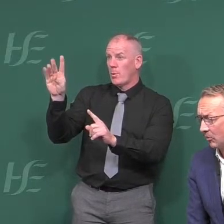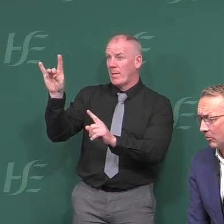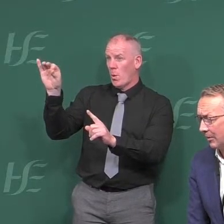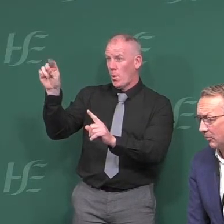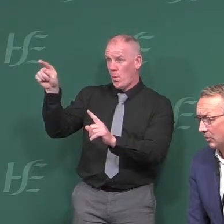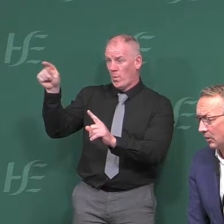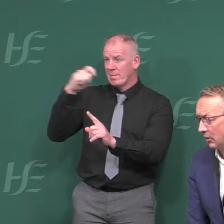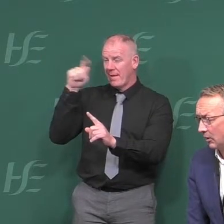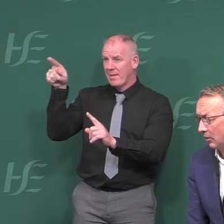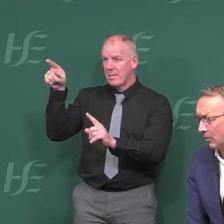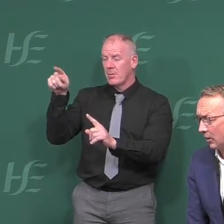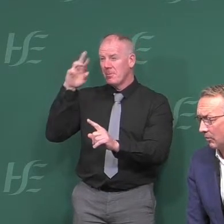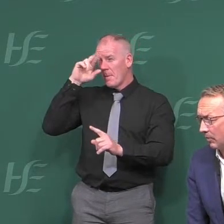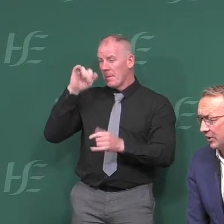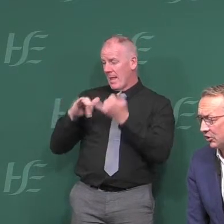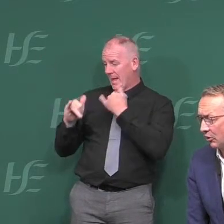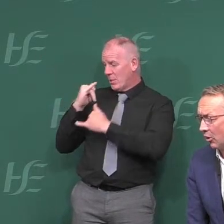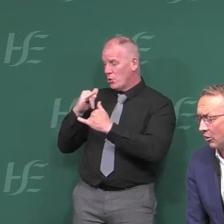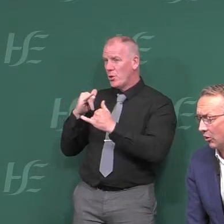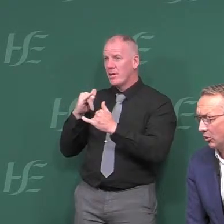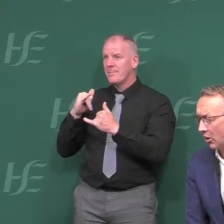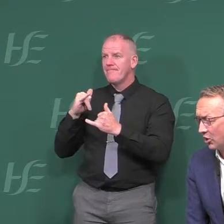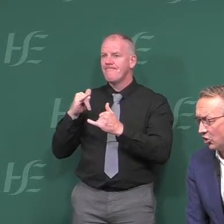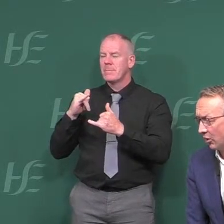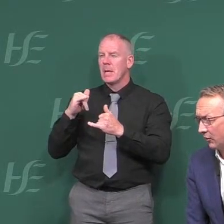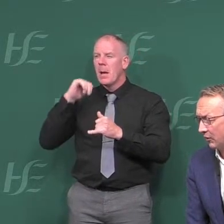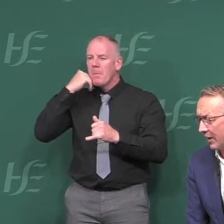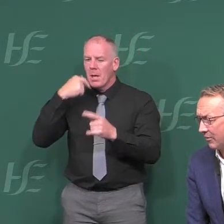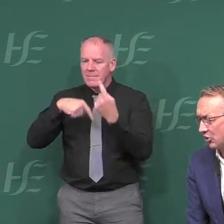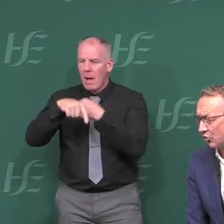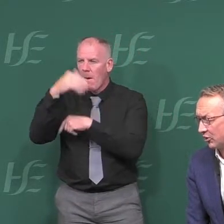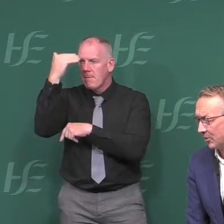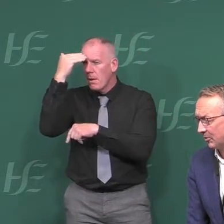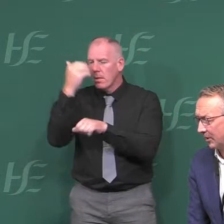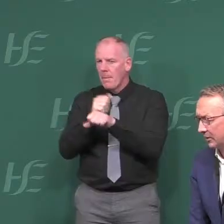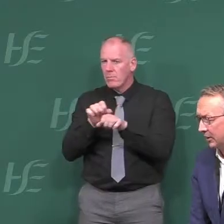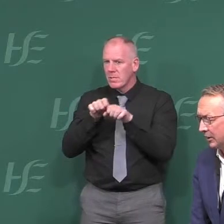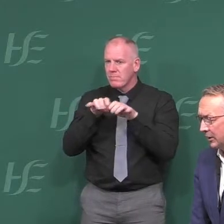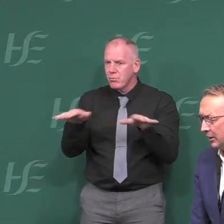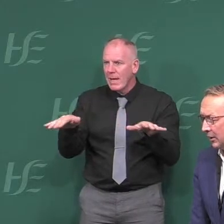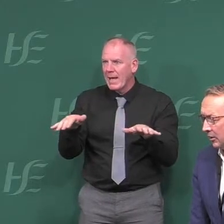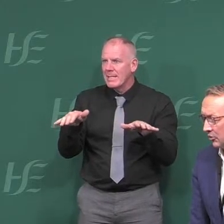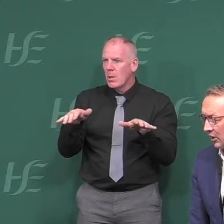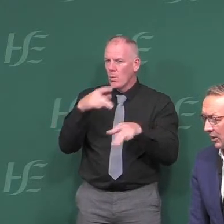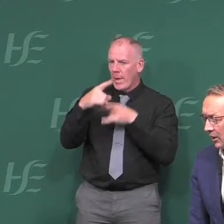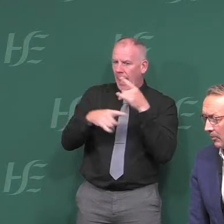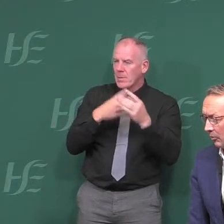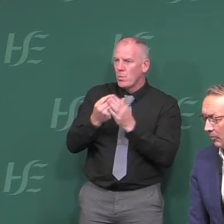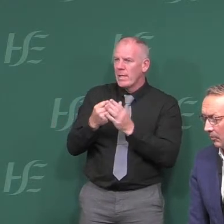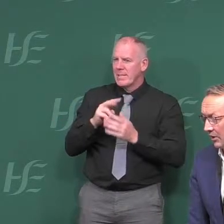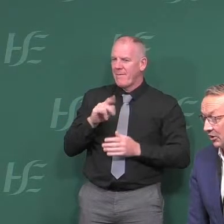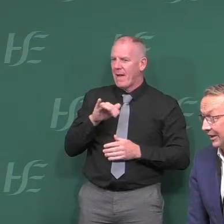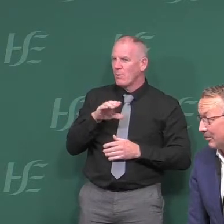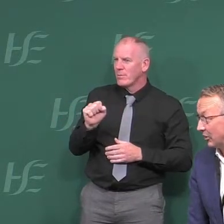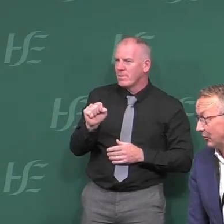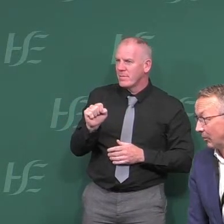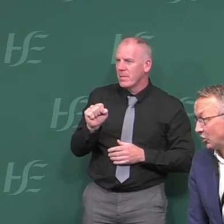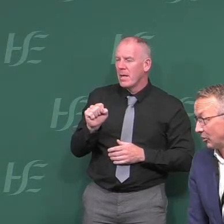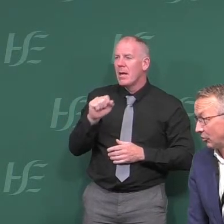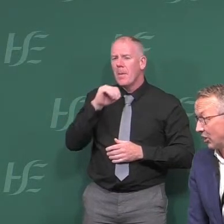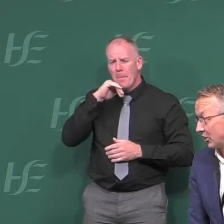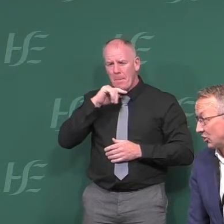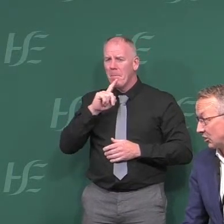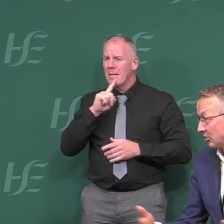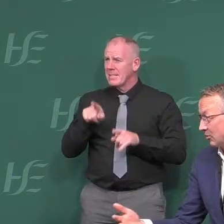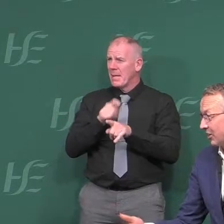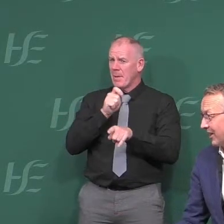last year, we were based on our knowledge of the virus's transmissibility, there was but based on limited